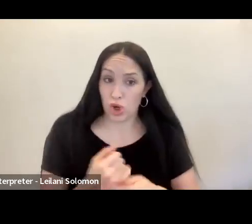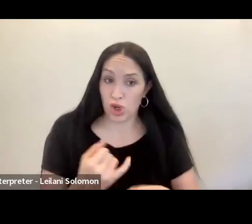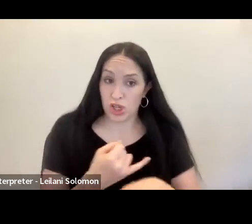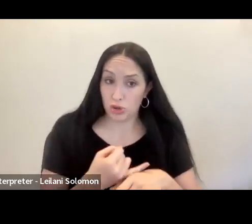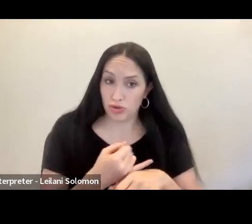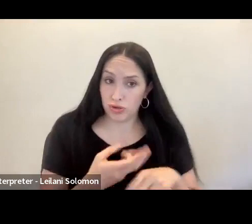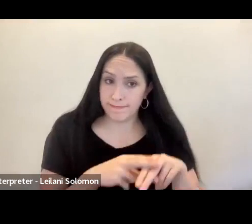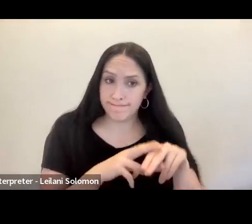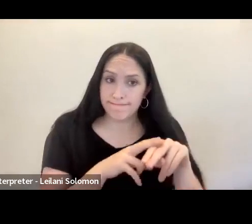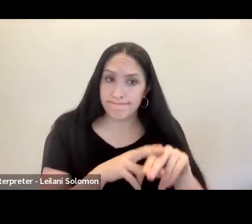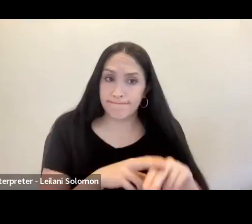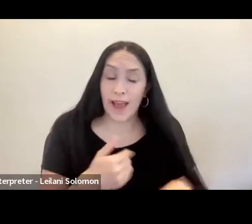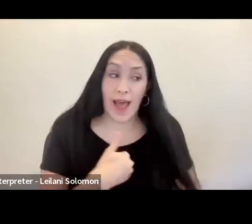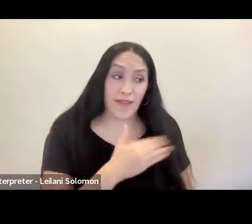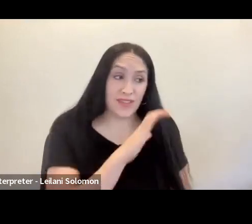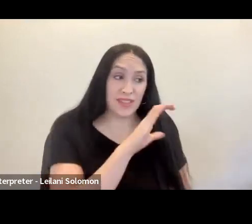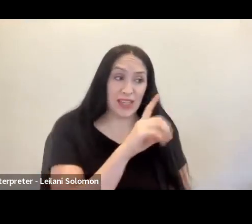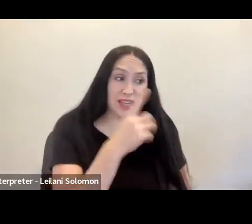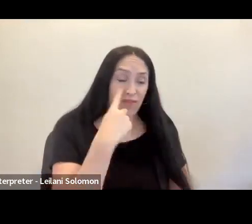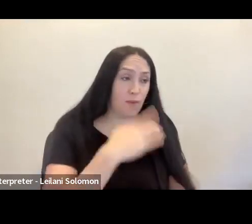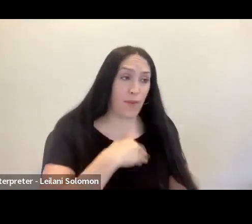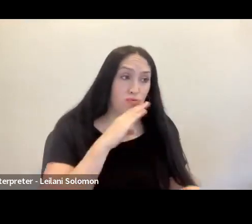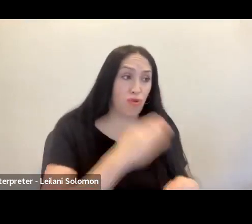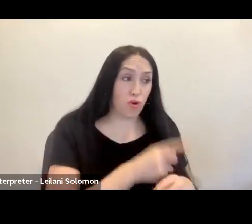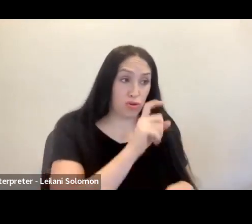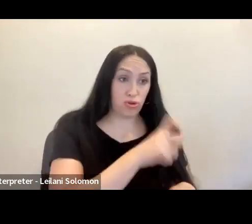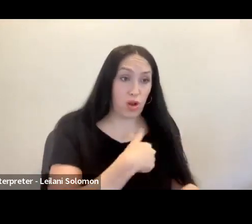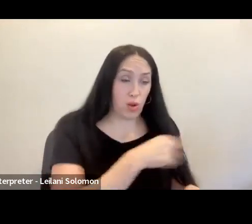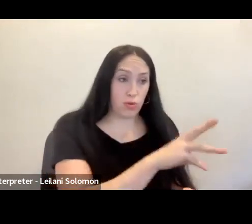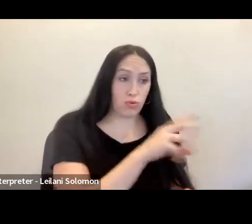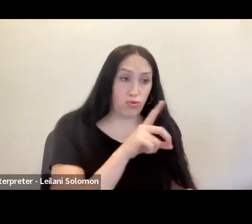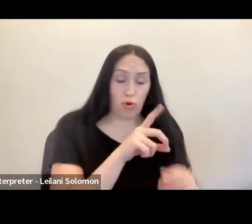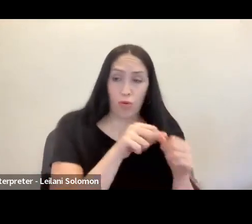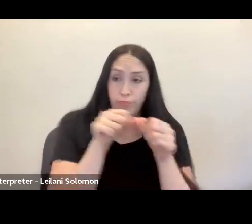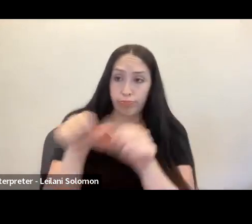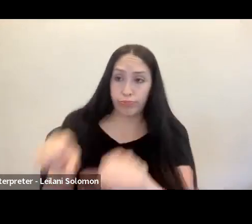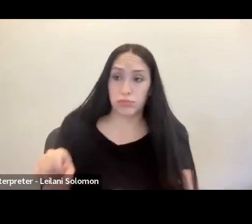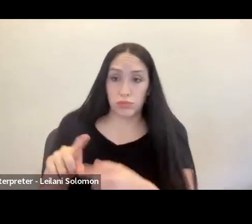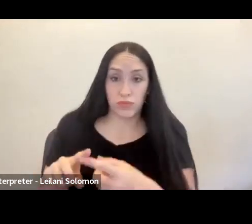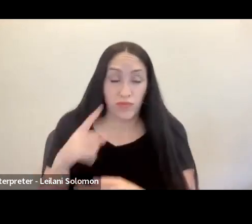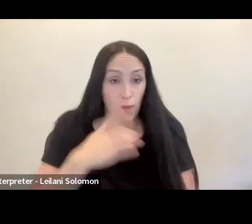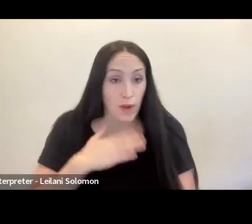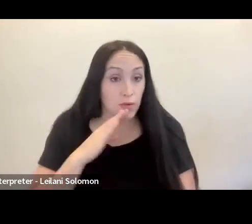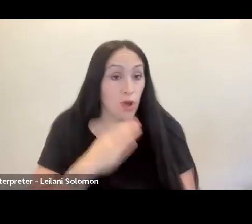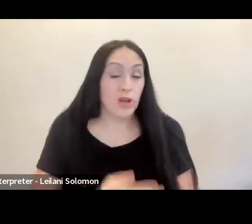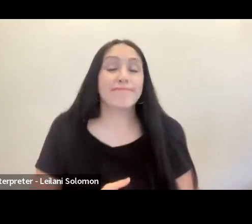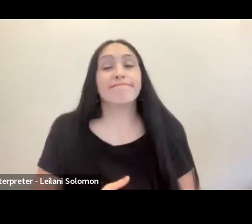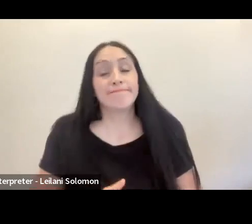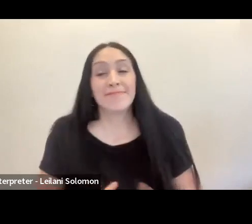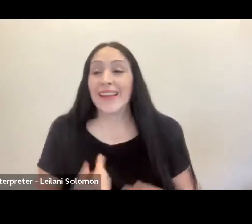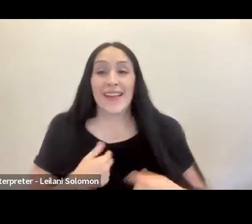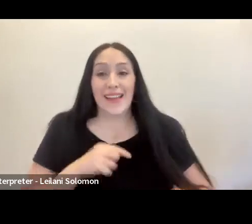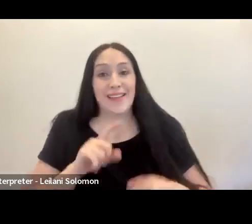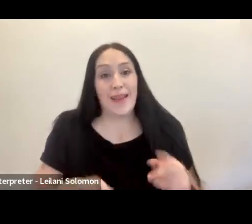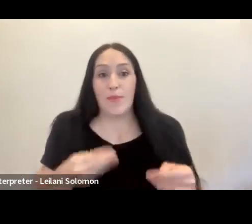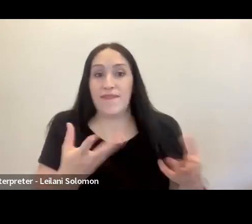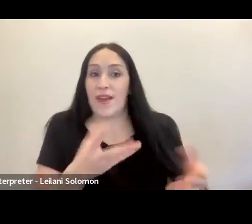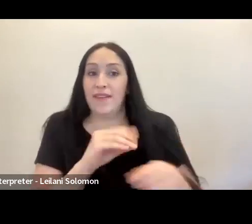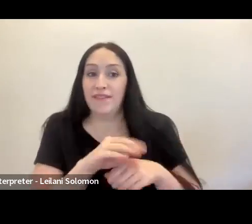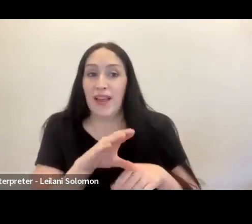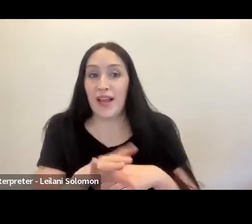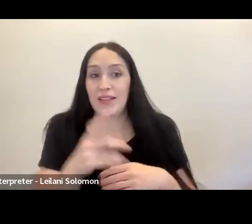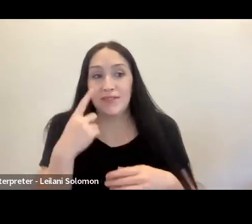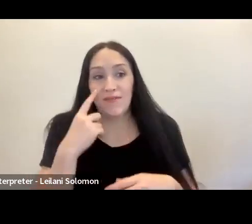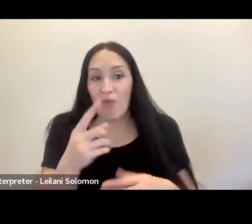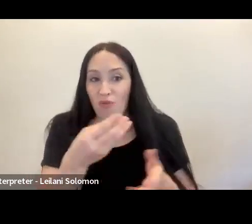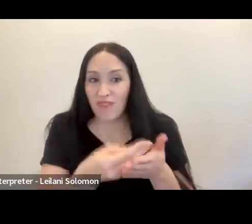it in the ABLE account? So I cannot find financial or legal advice. However, I can tell you that our products that we